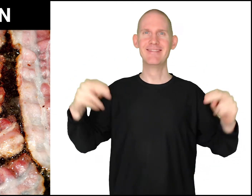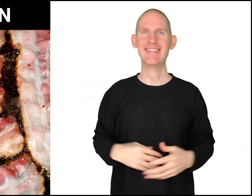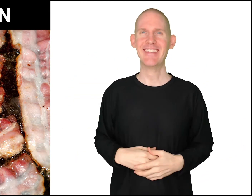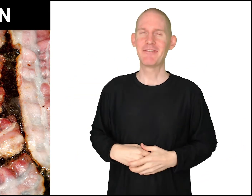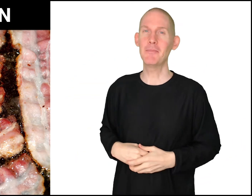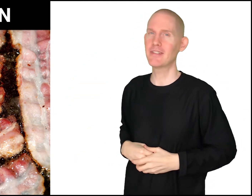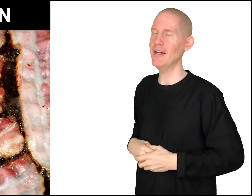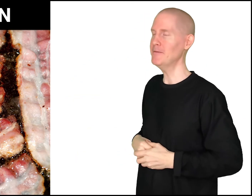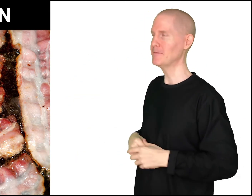From the side.